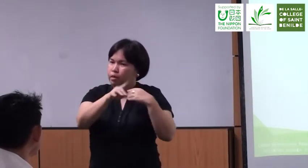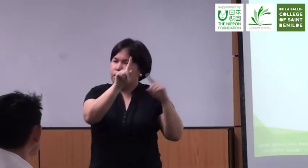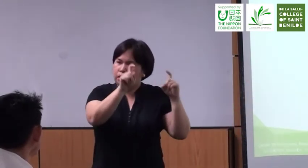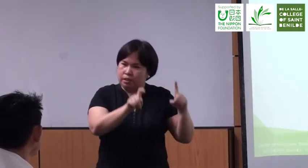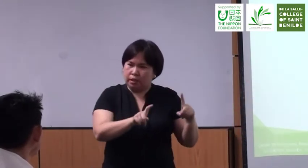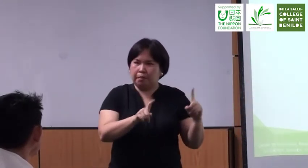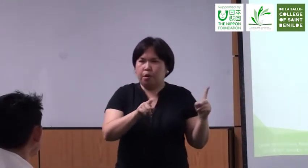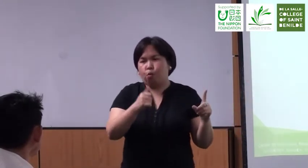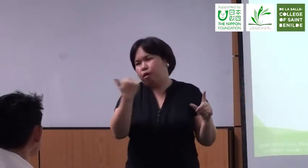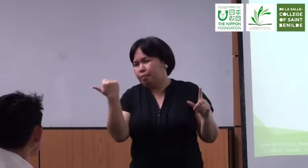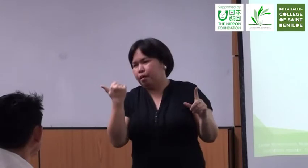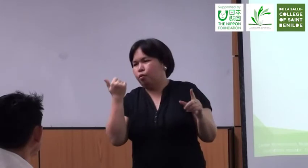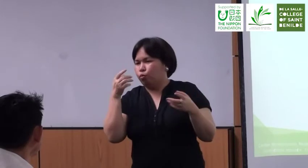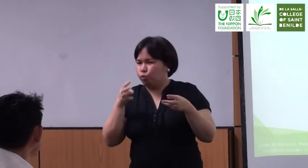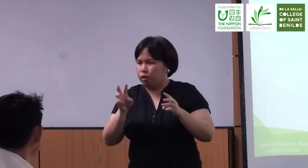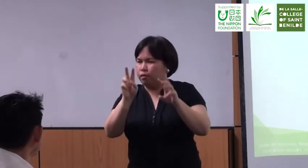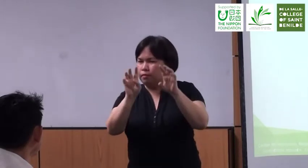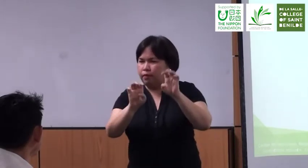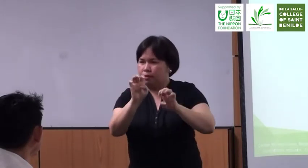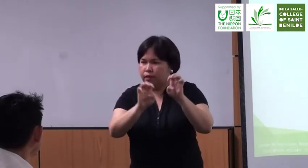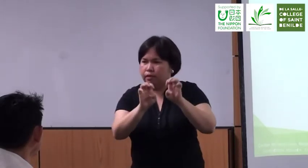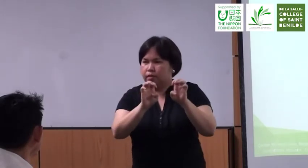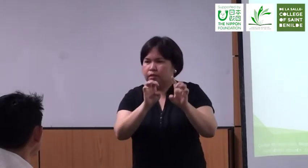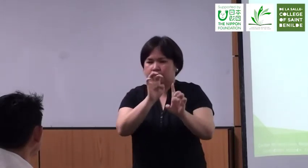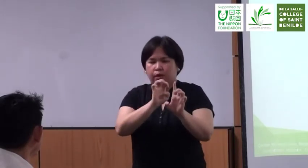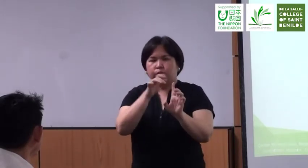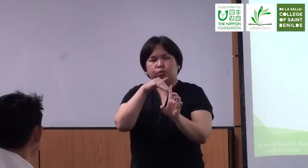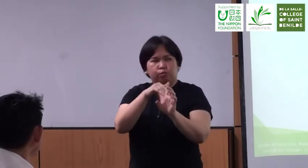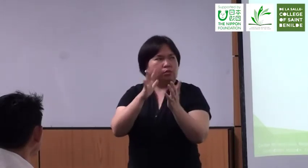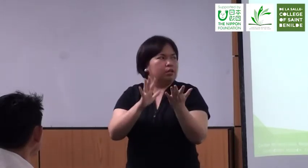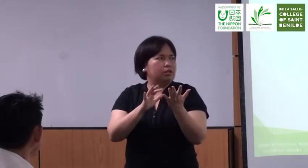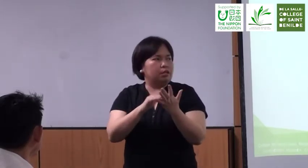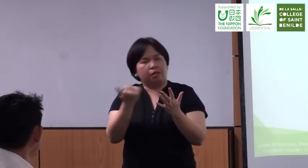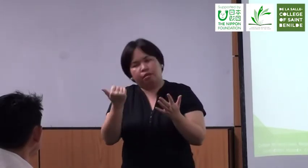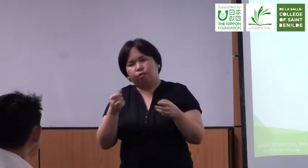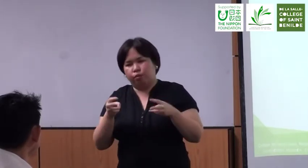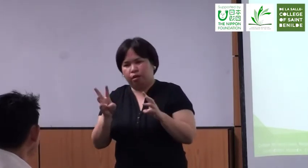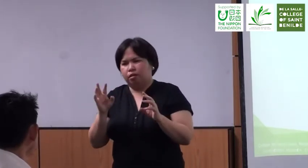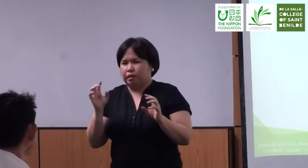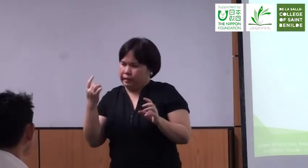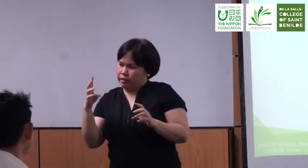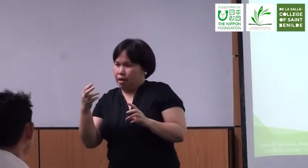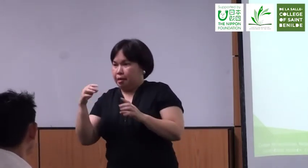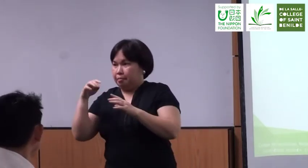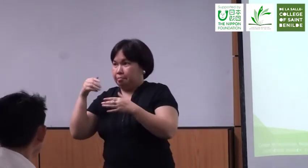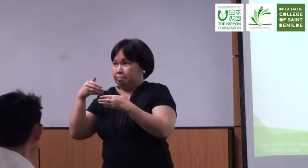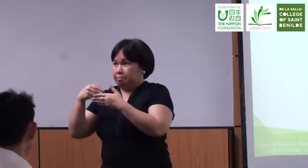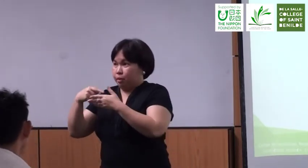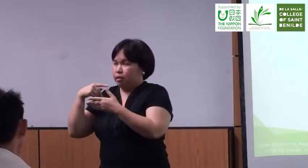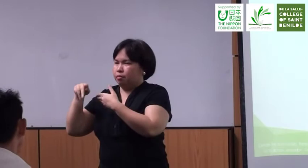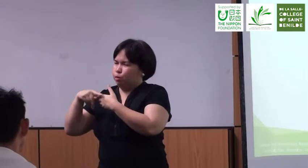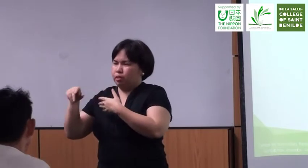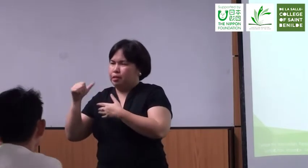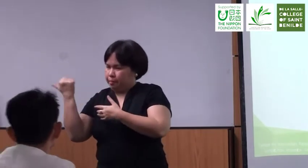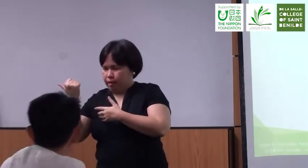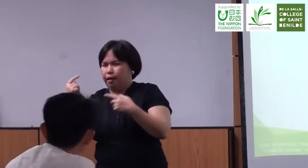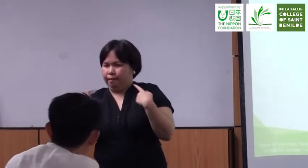evaluation strategies to assess the academic performance. Hindi lang pre-test and post-test.